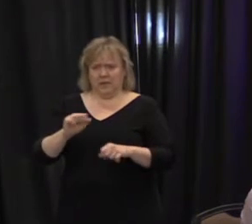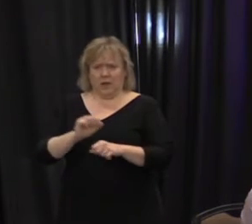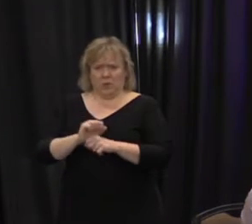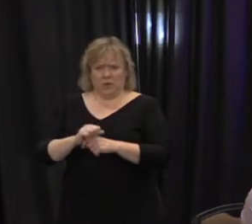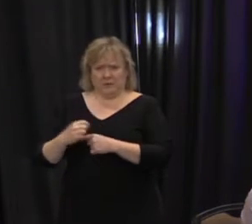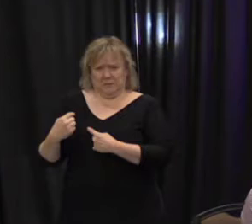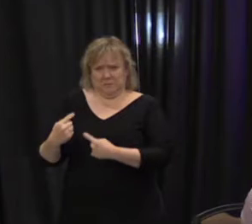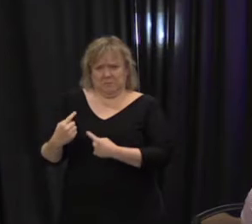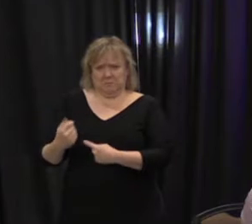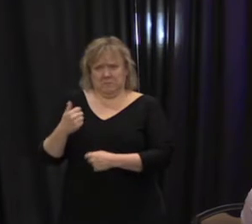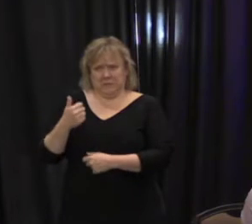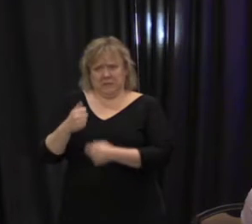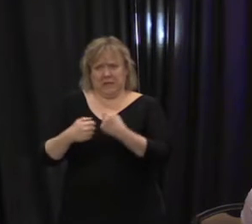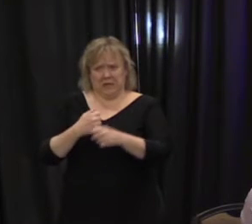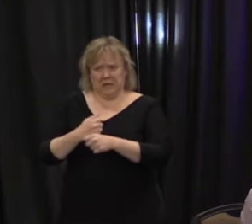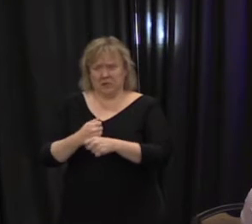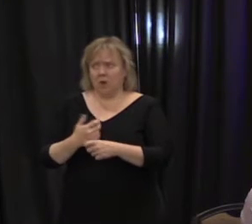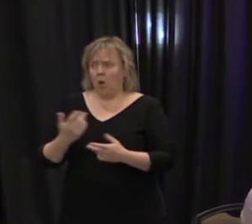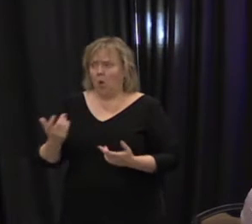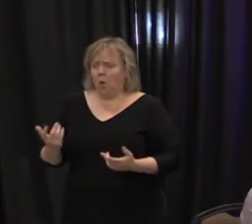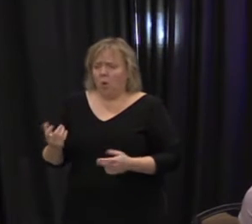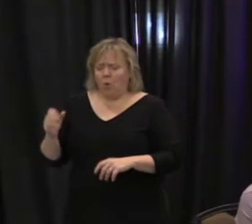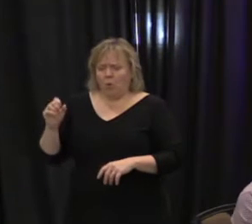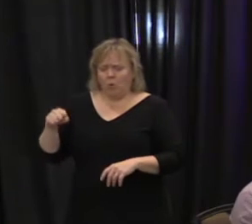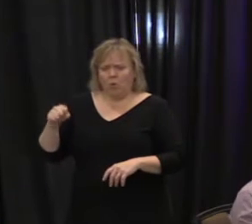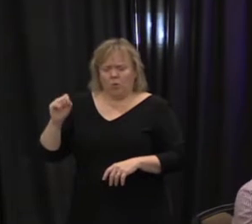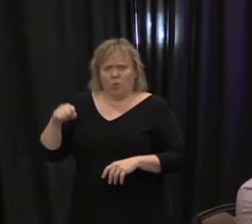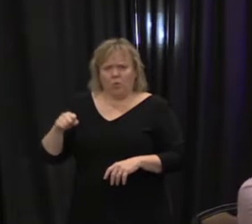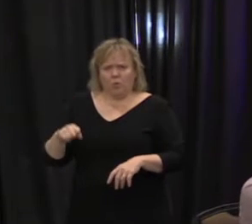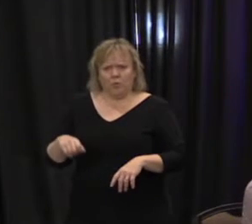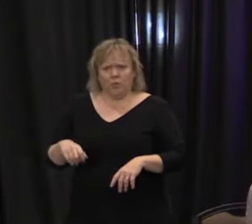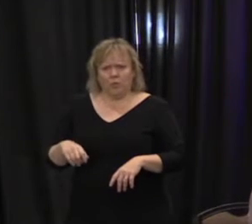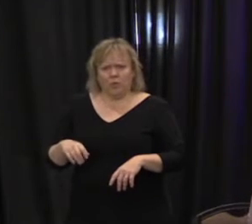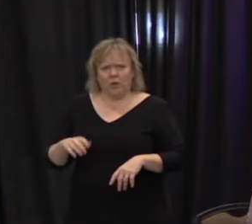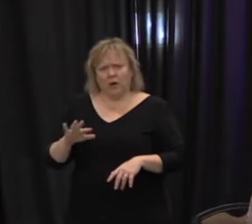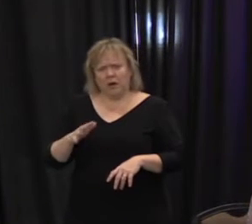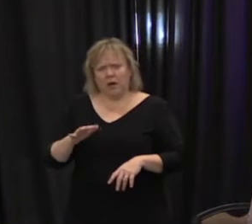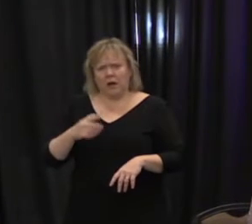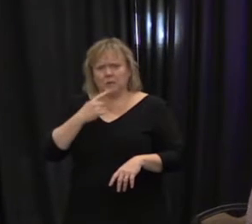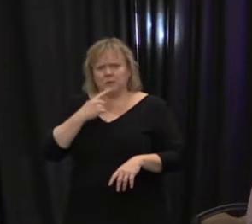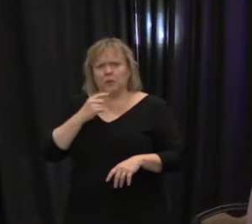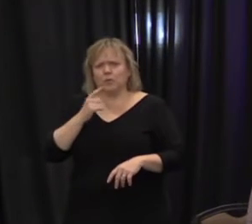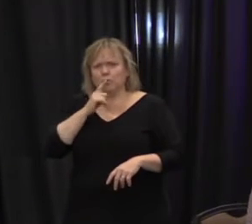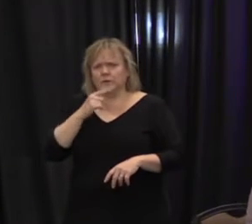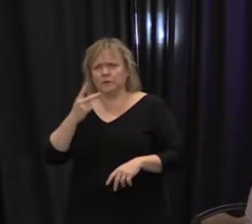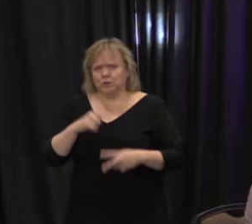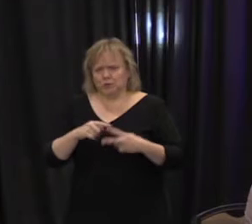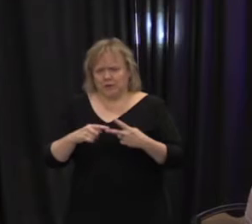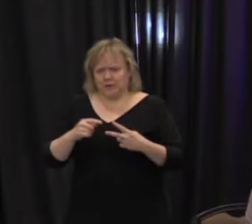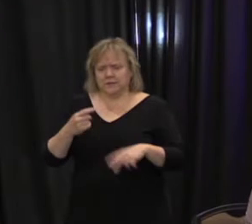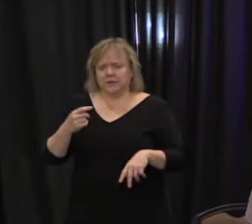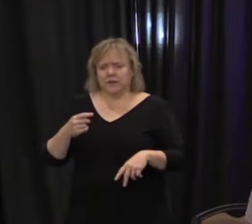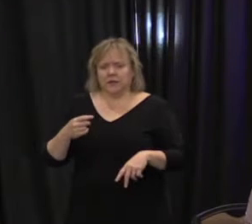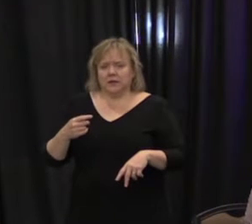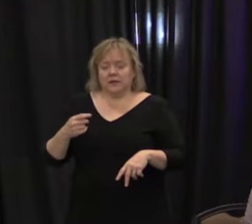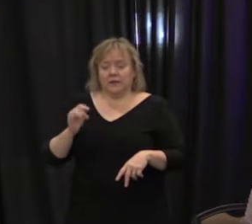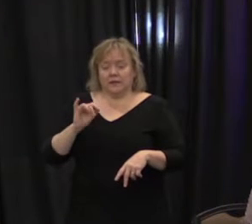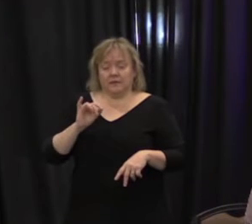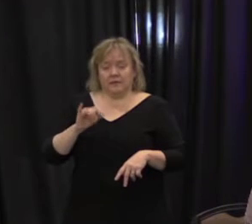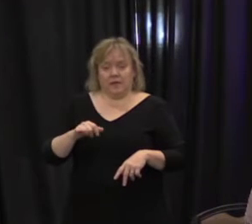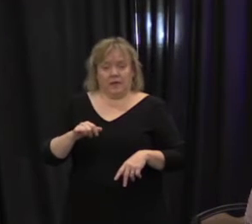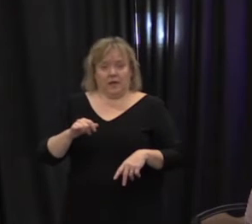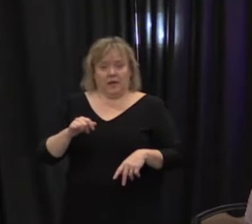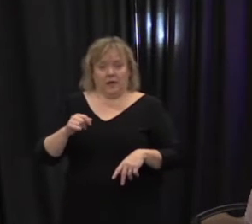years? Oh, probably. I mean, certainly, well, two things. I mean, first of all, certainly sort of the